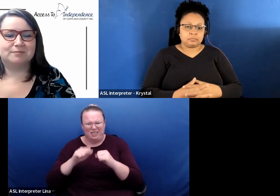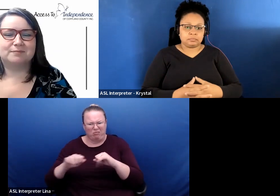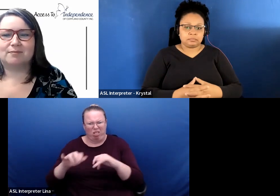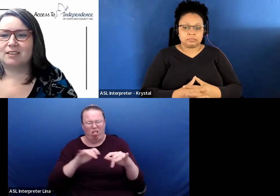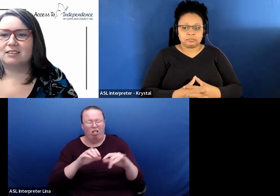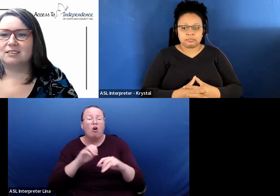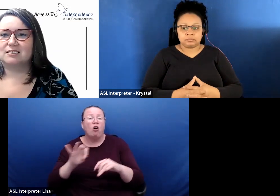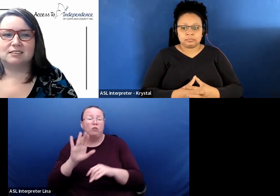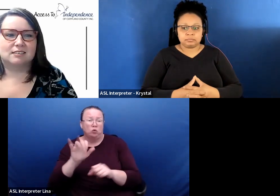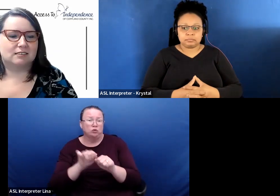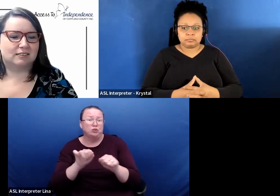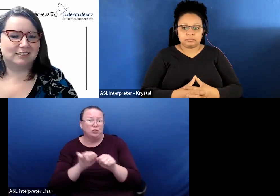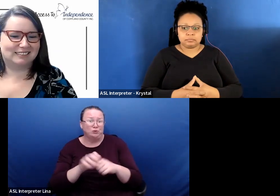shoes.